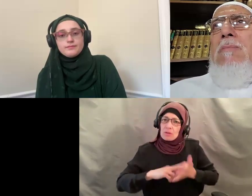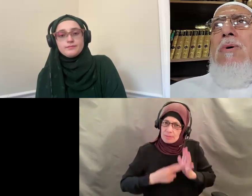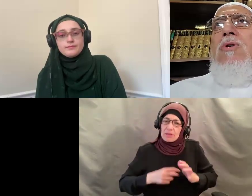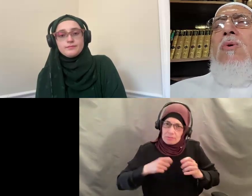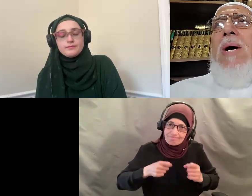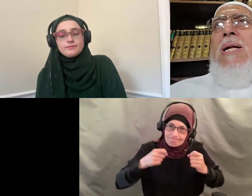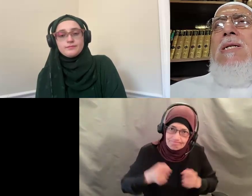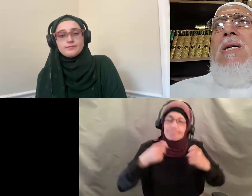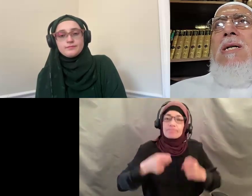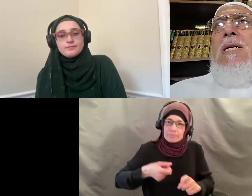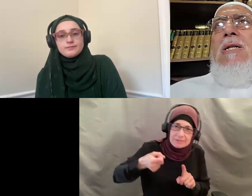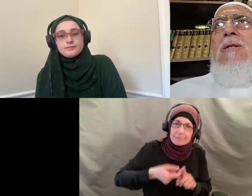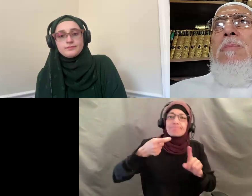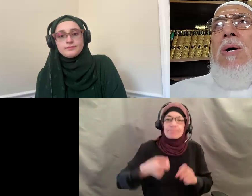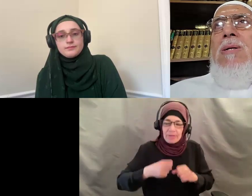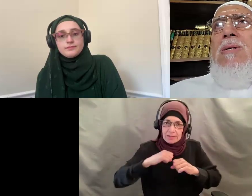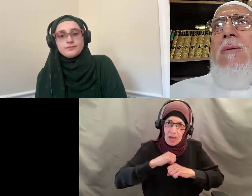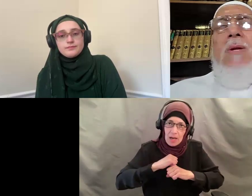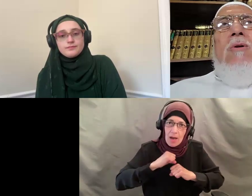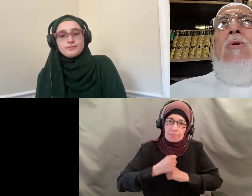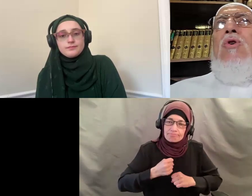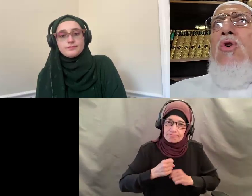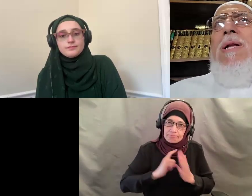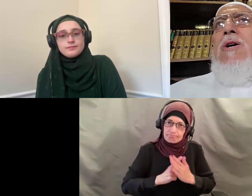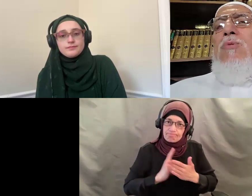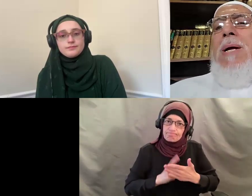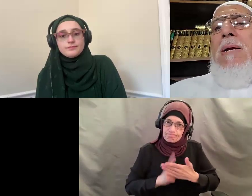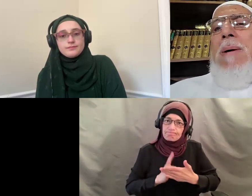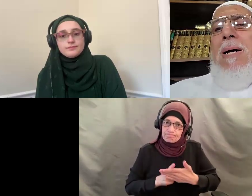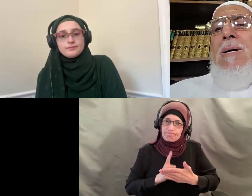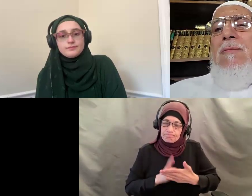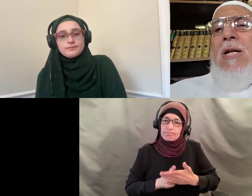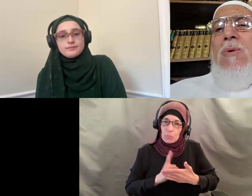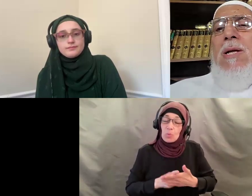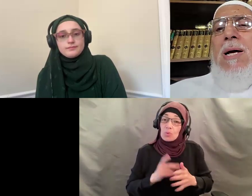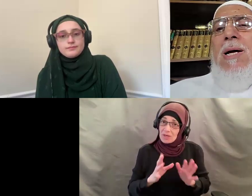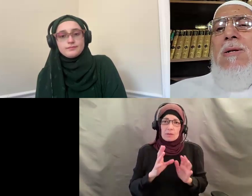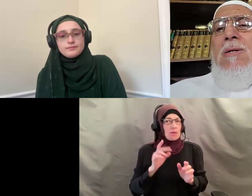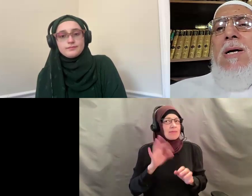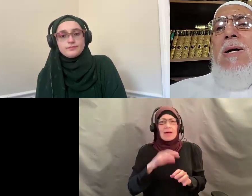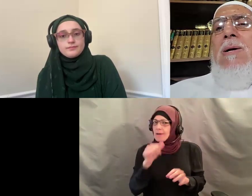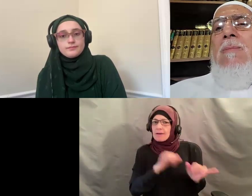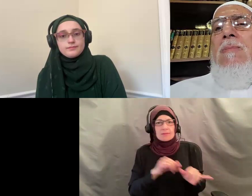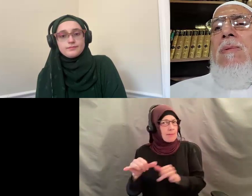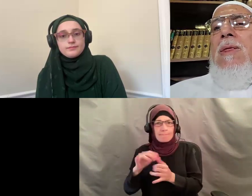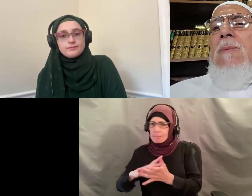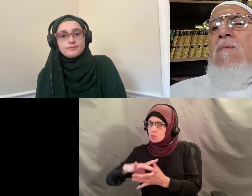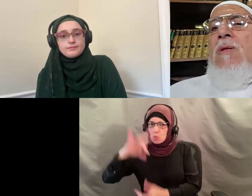body, because once it departs, nobody could bring it back. That's what the ayat are saying.